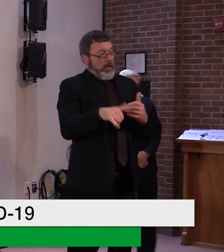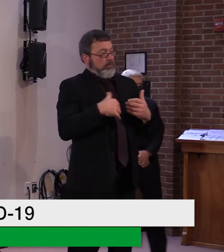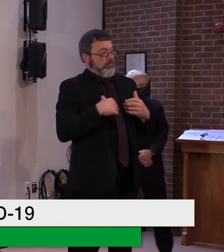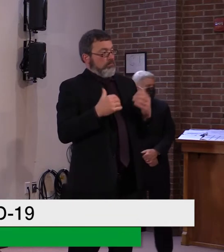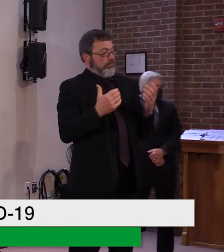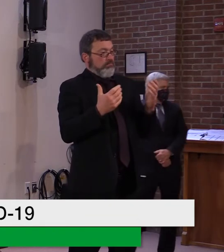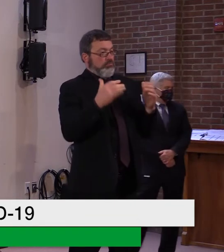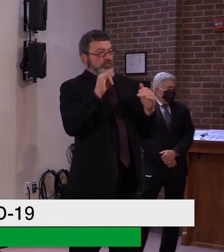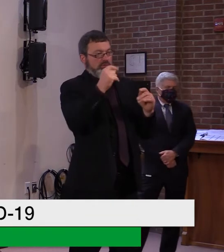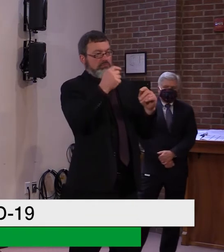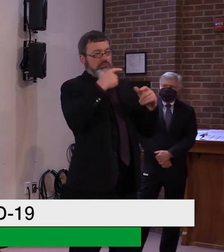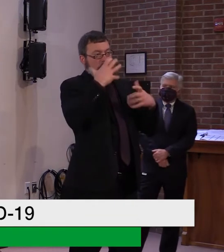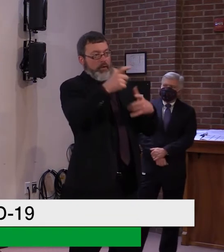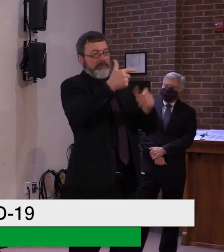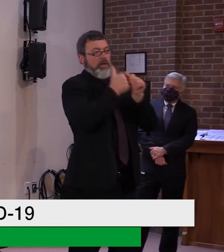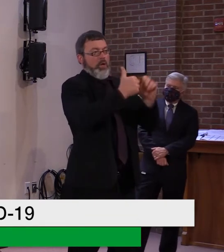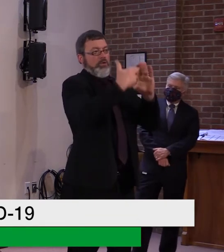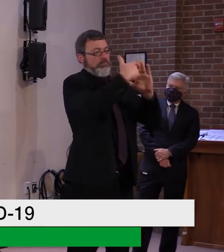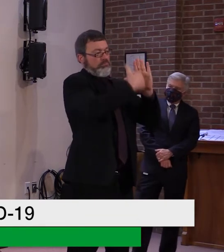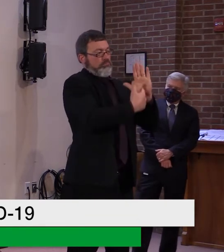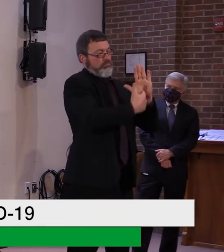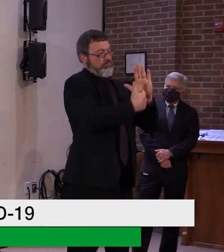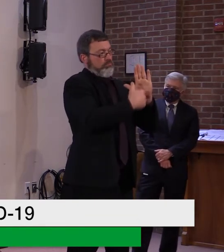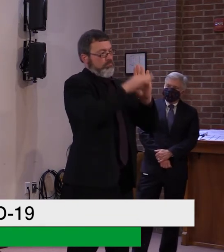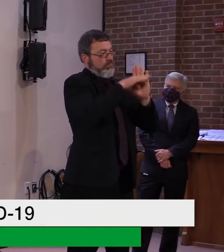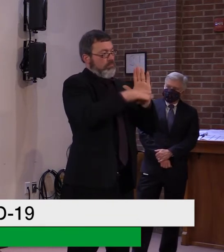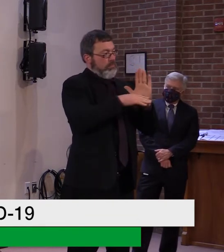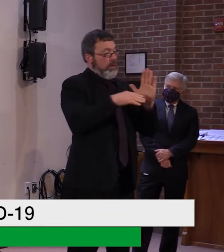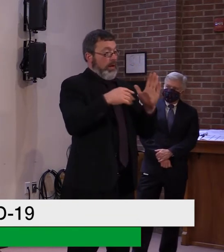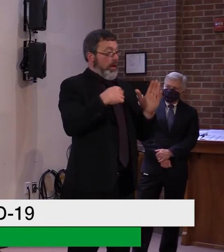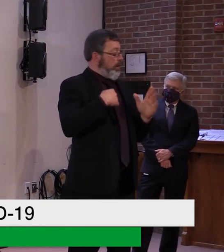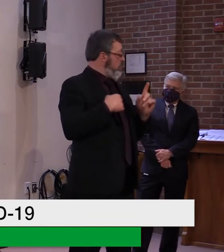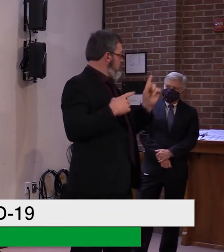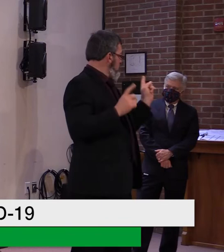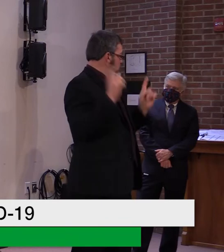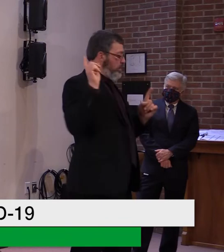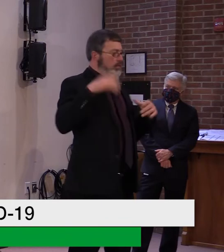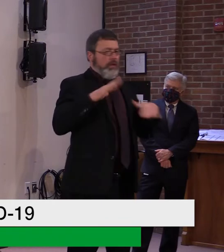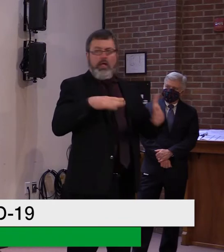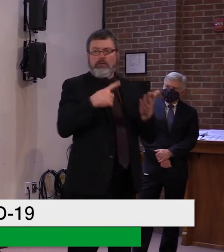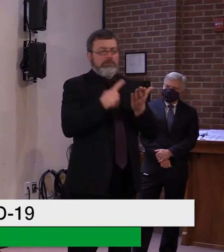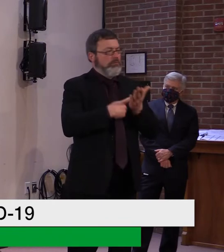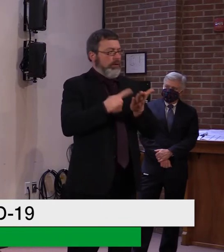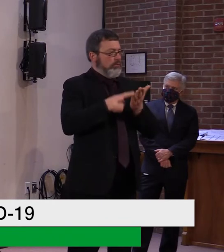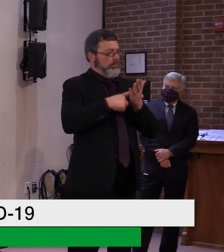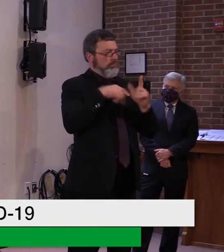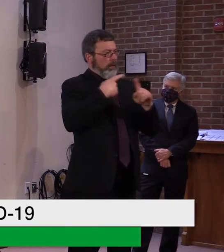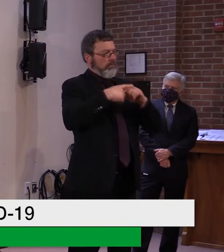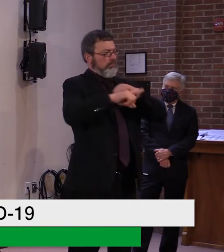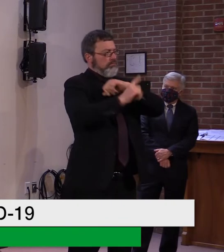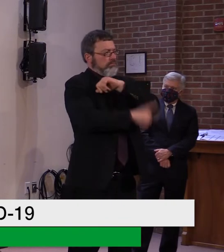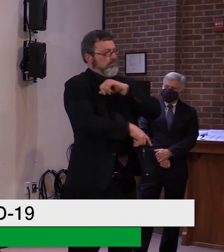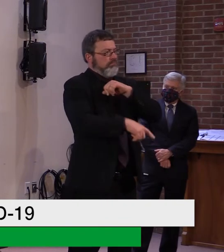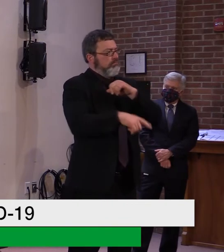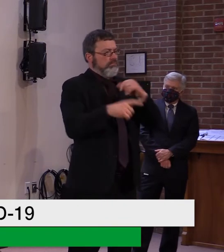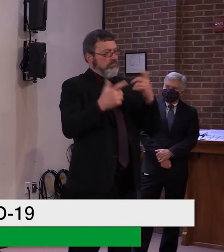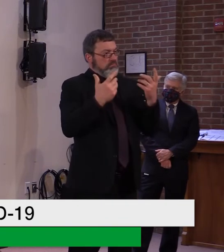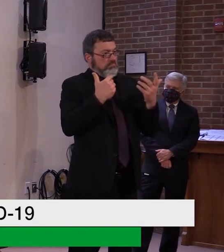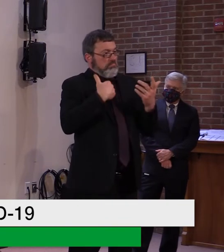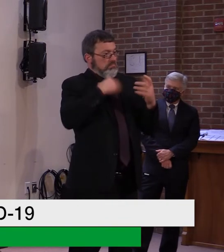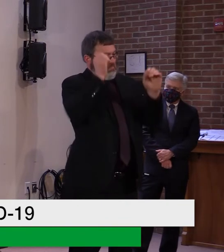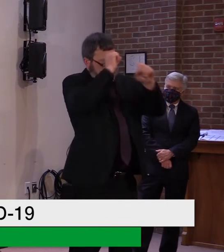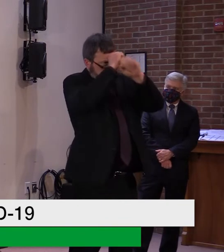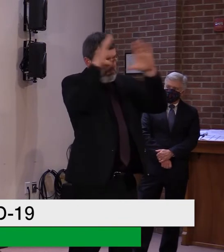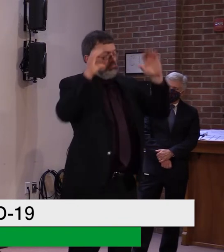restrictions we talked about that a lot uh during the press conferences i just don't think that that's uh an effort